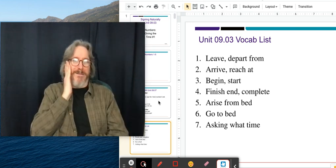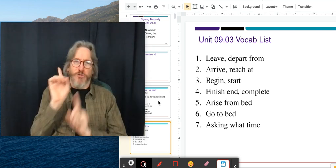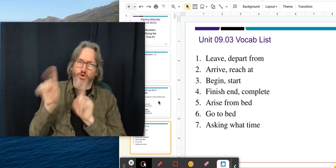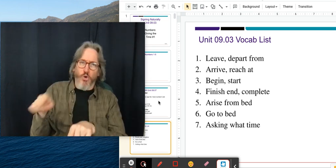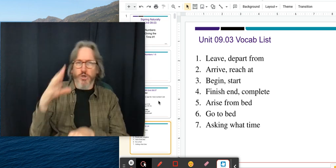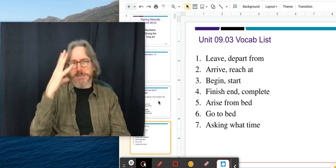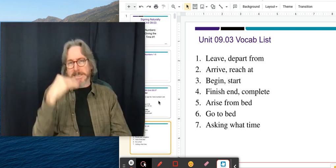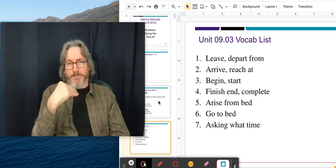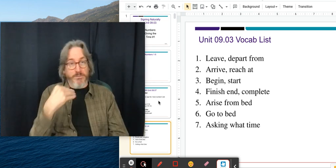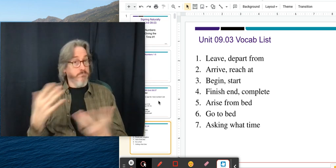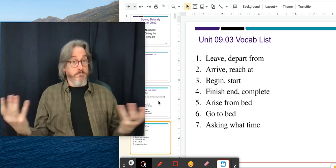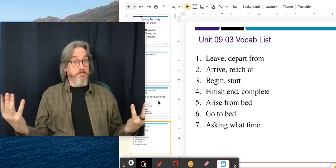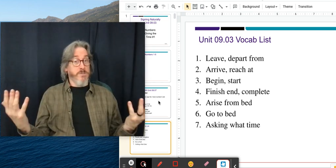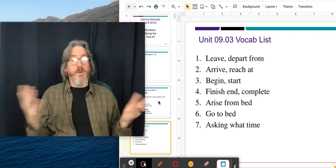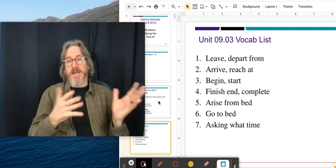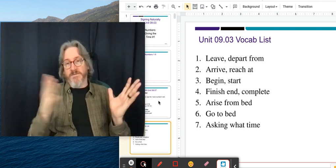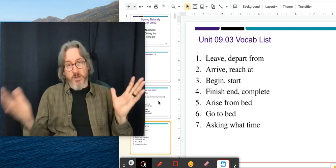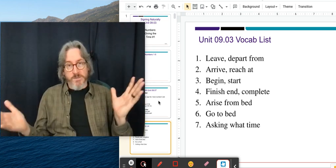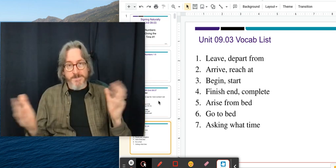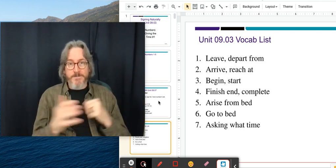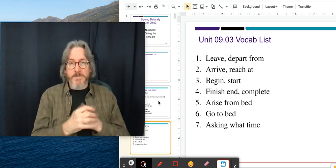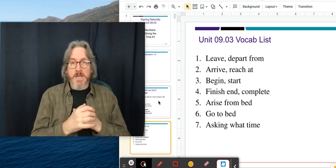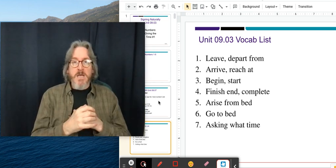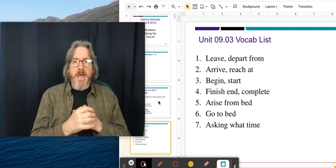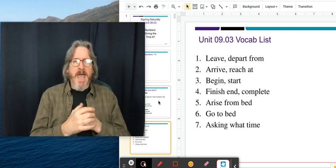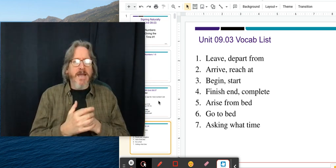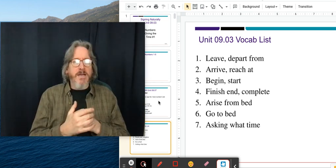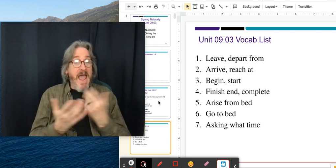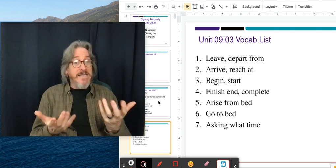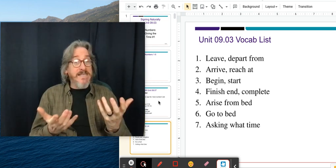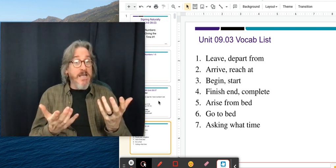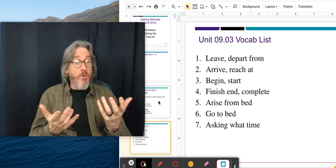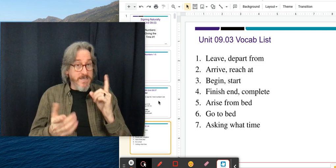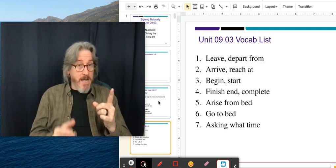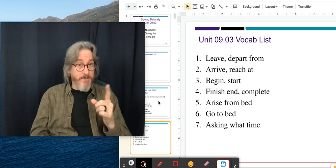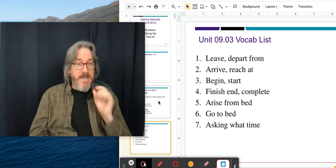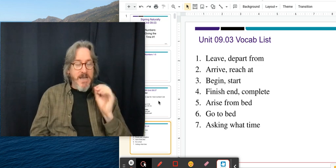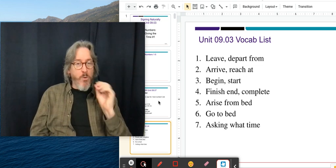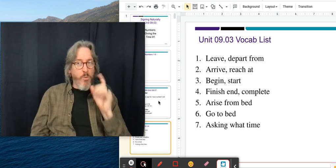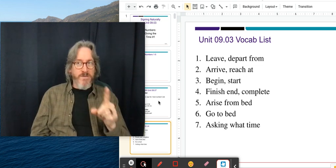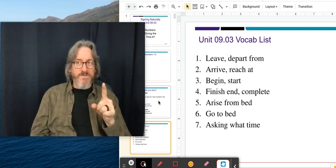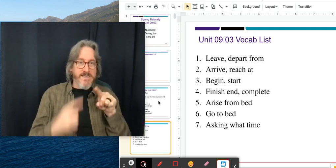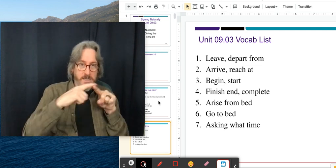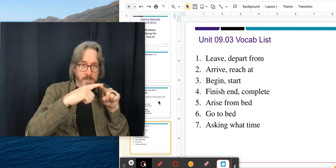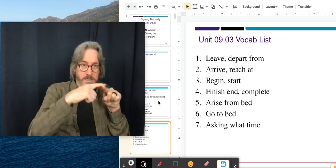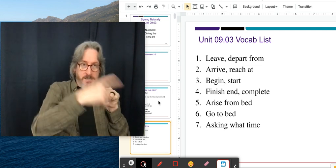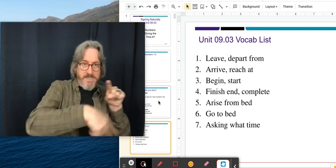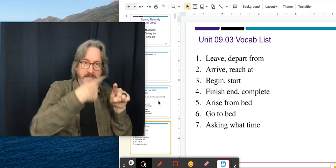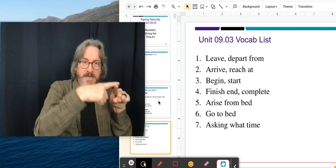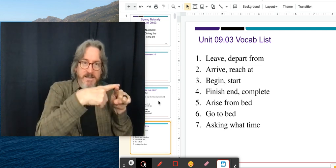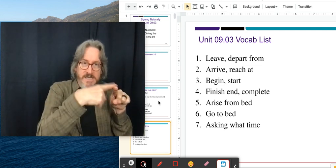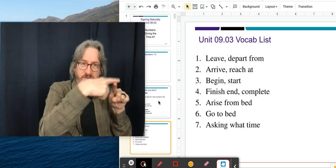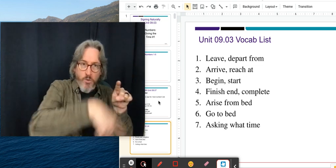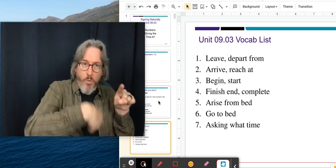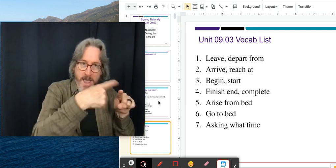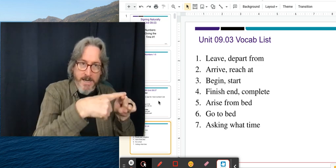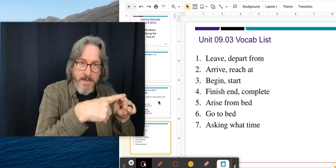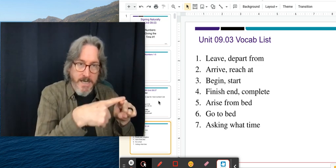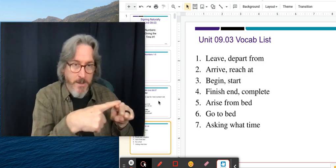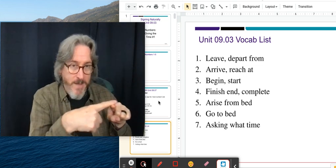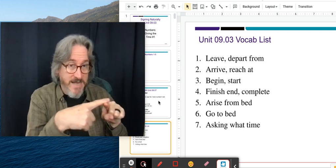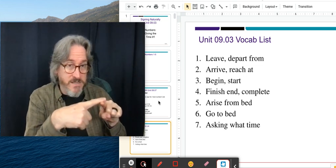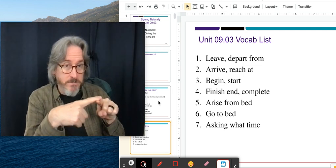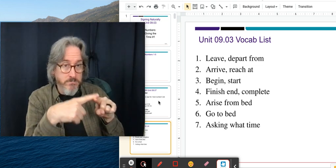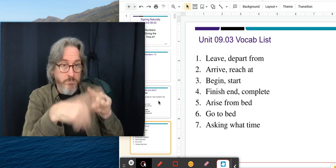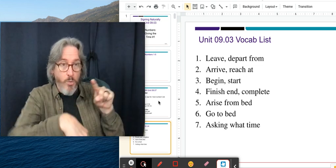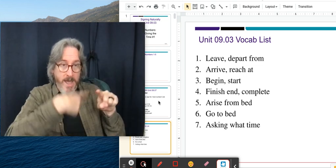Bed. Go to sleep. So any of those. And asking what time. Now, we've seen this for when